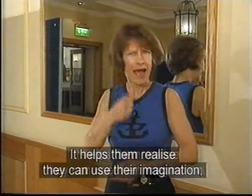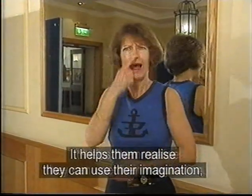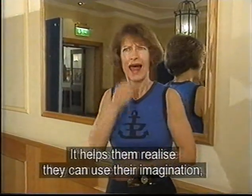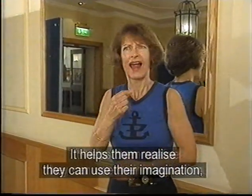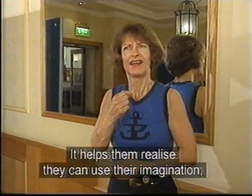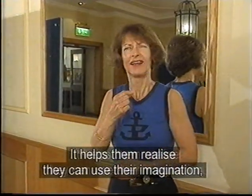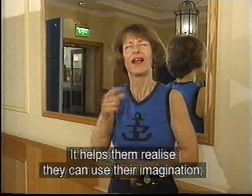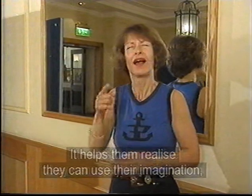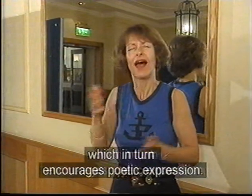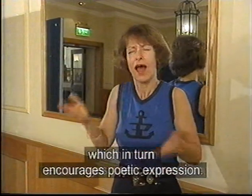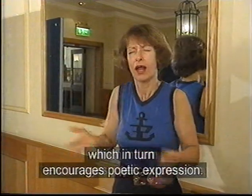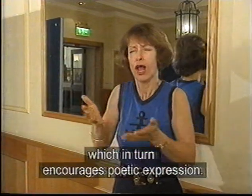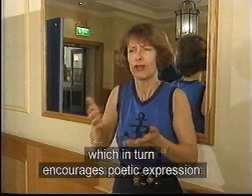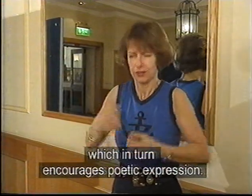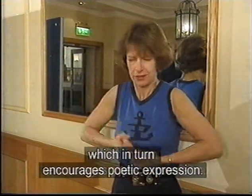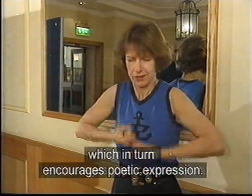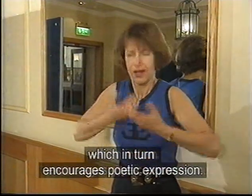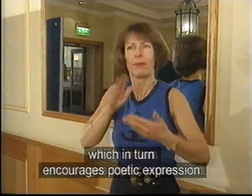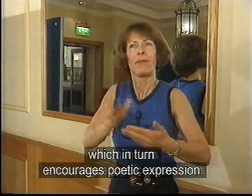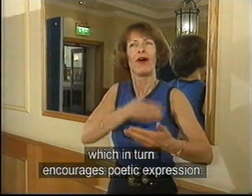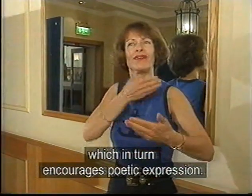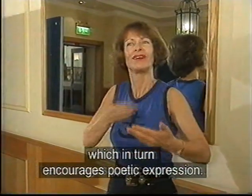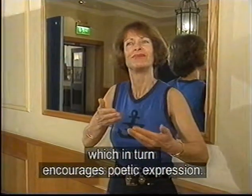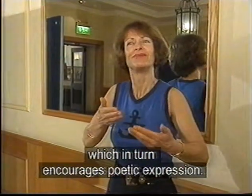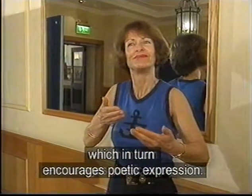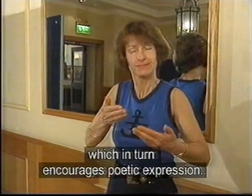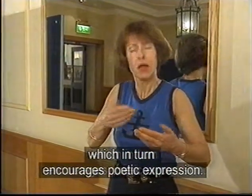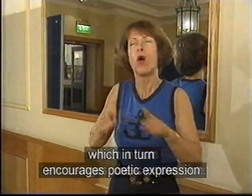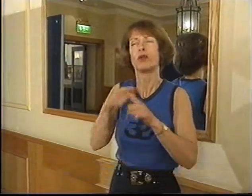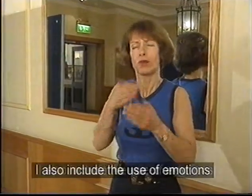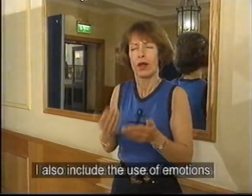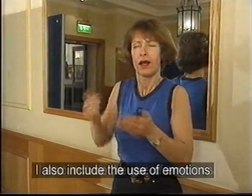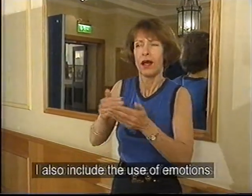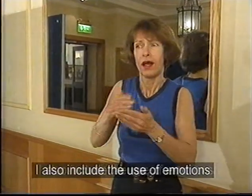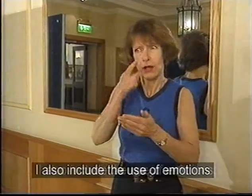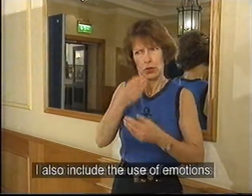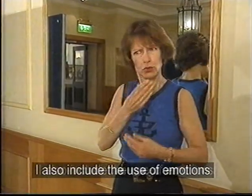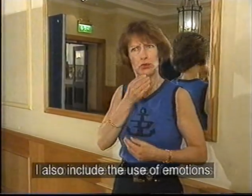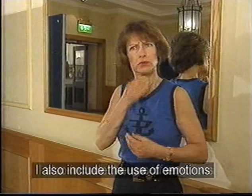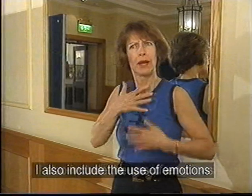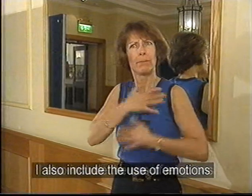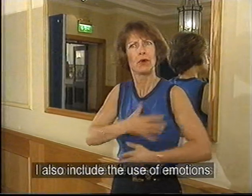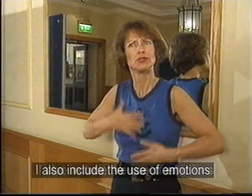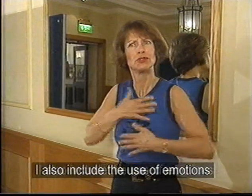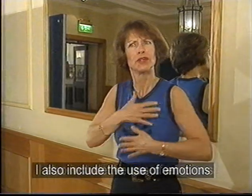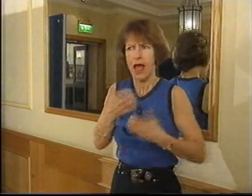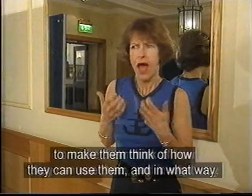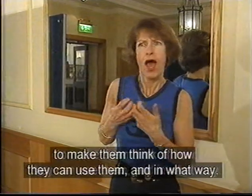which in turn encourages poetic expression. I also include the use of emotions to make them think of how they can use